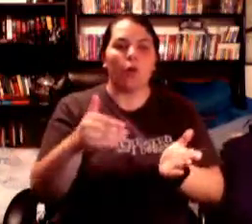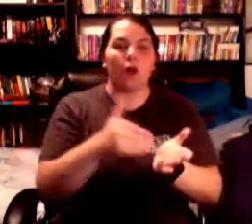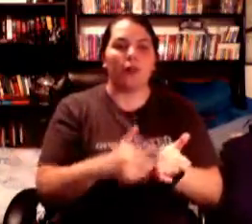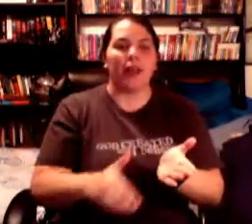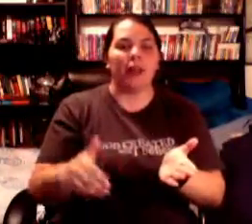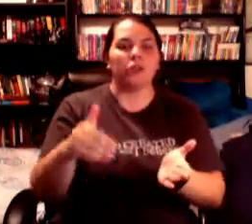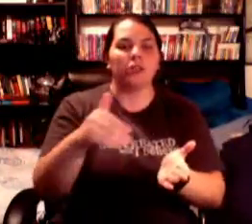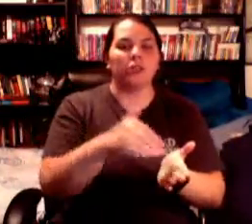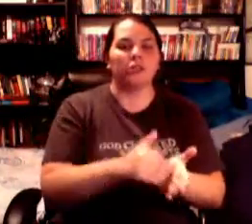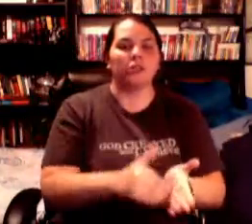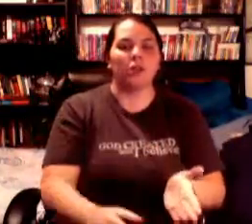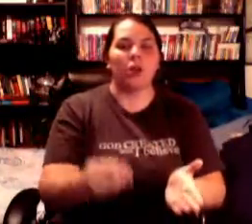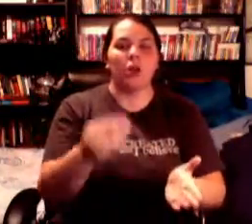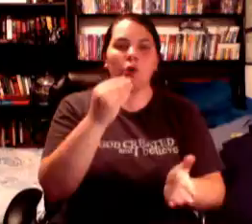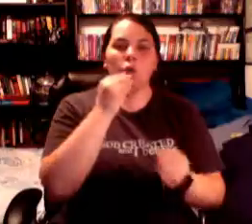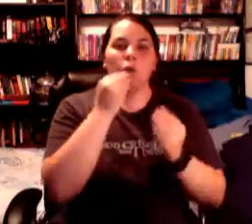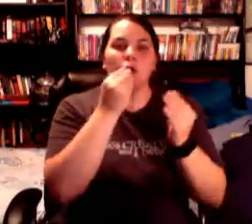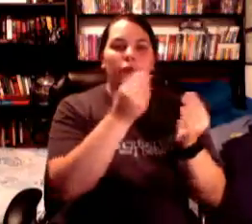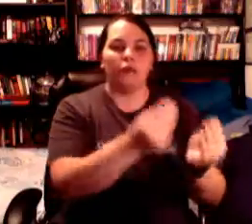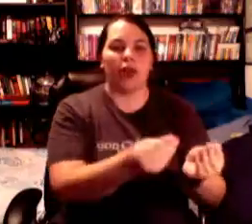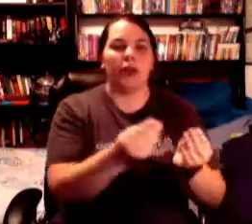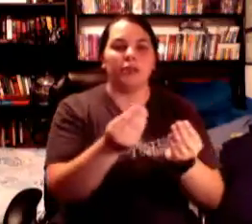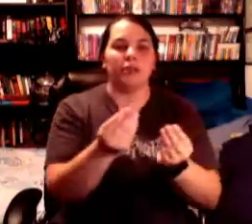while thousands were fed.